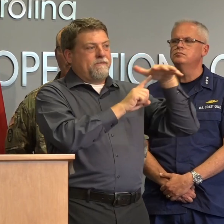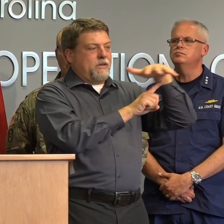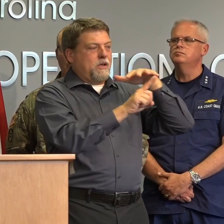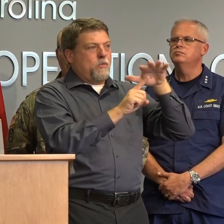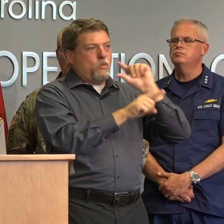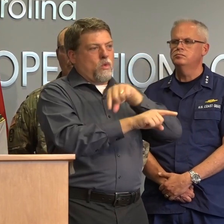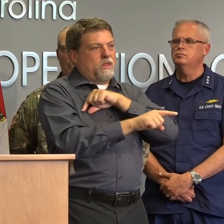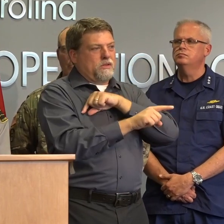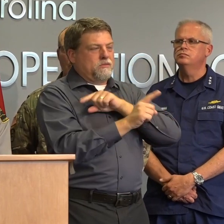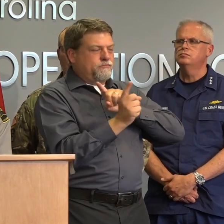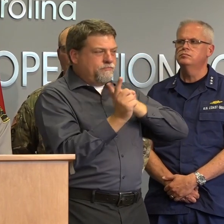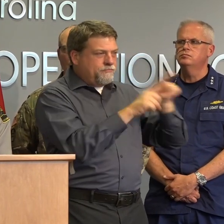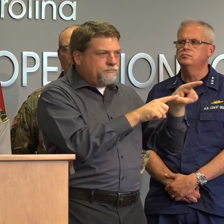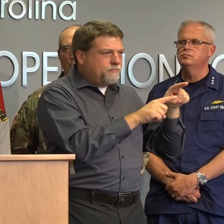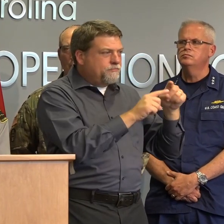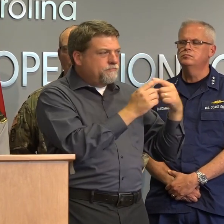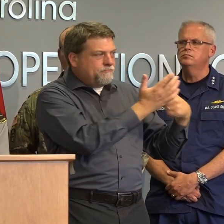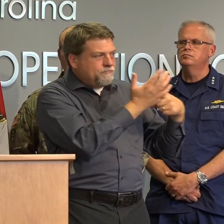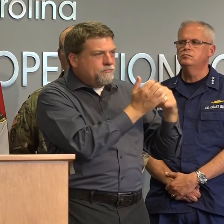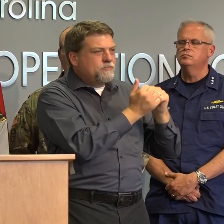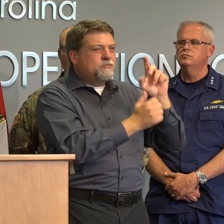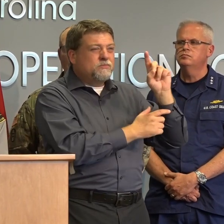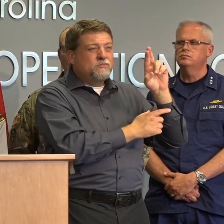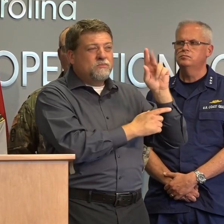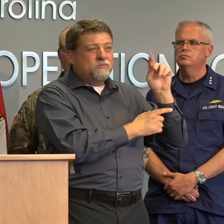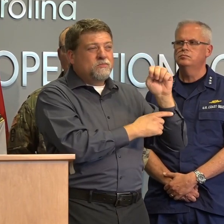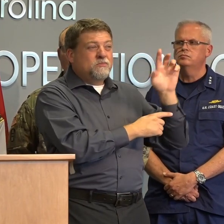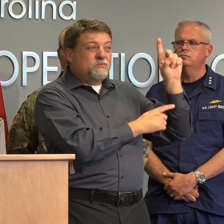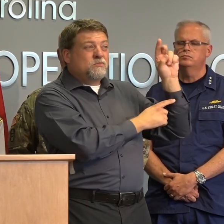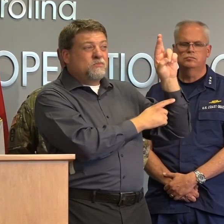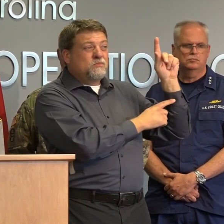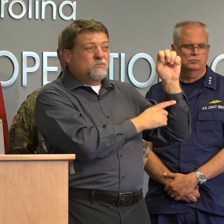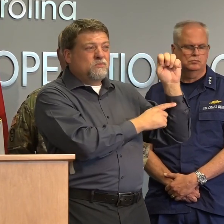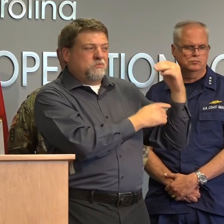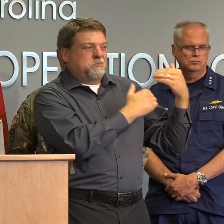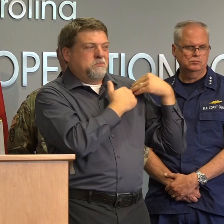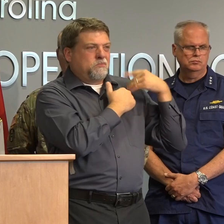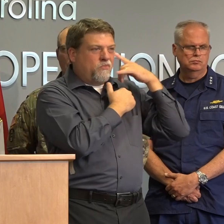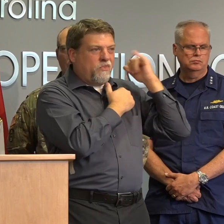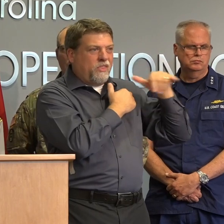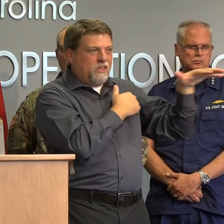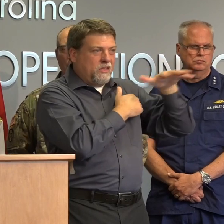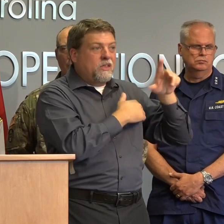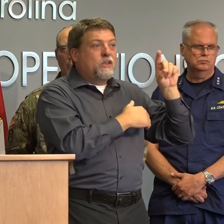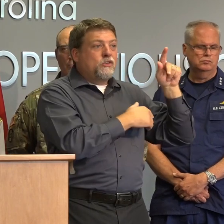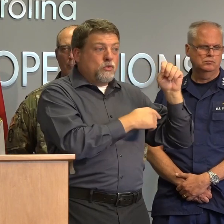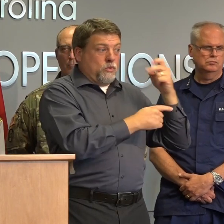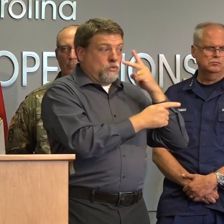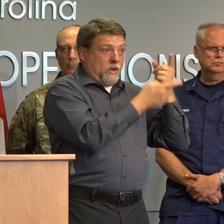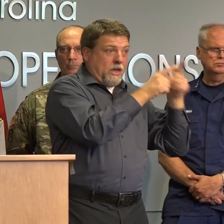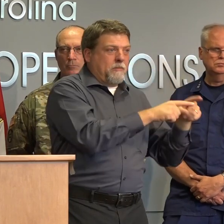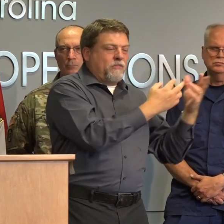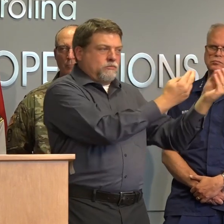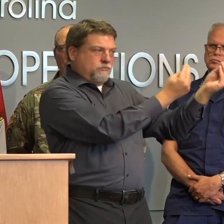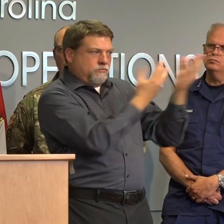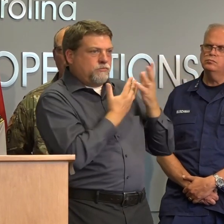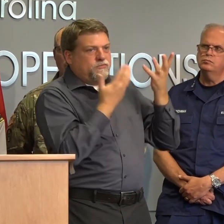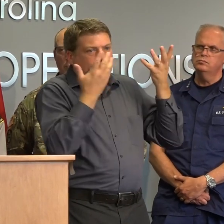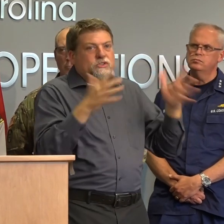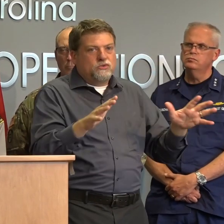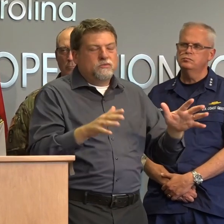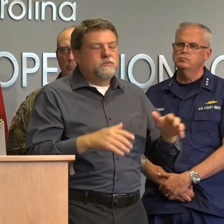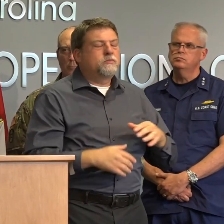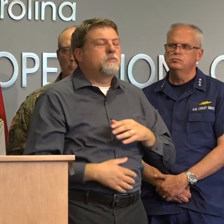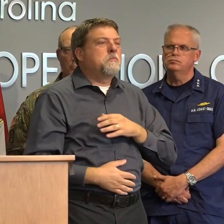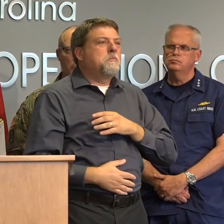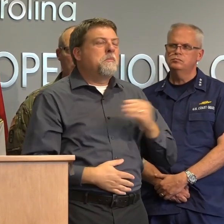has already made inquiries with Duke. I think Duke has reported it both to state and federal authorities. And I